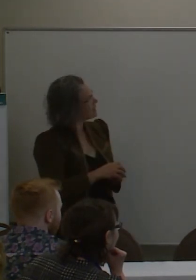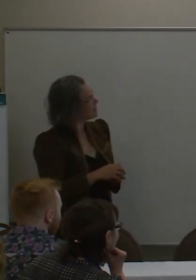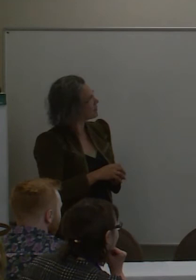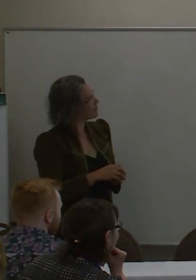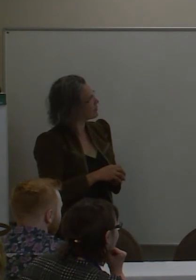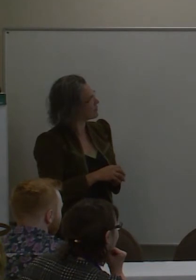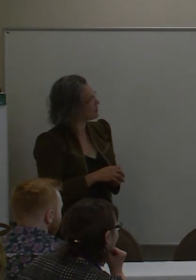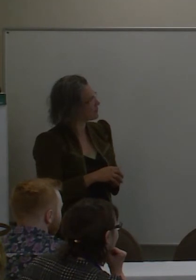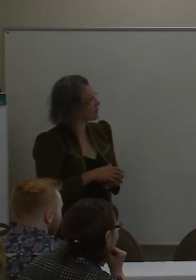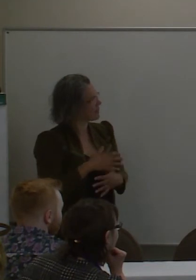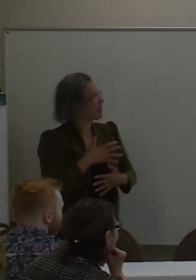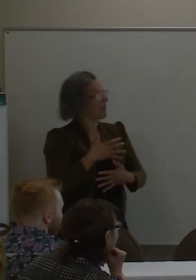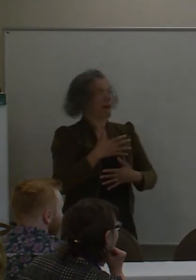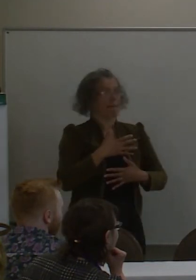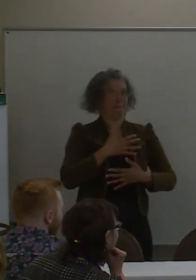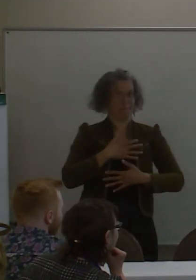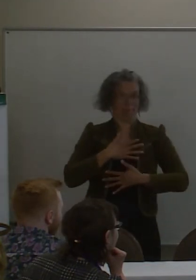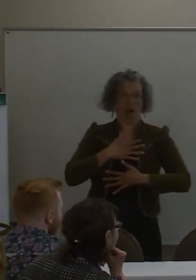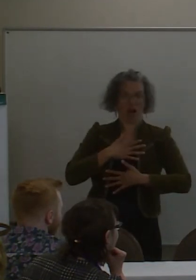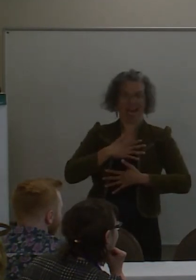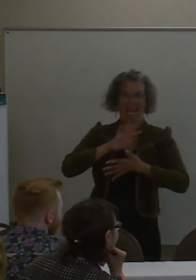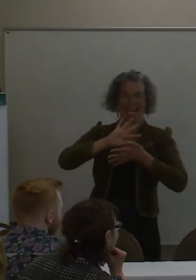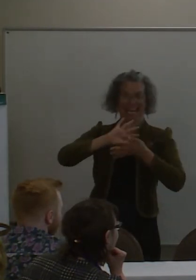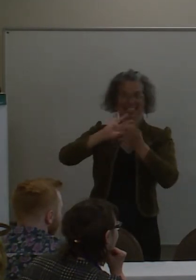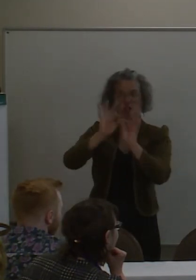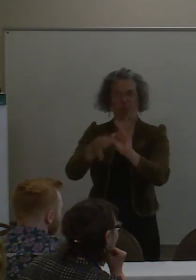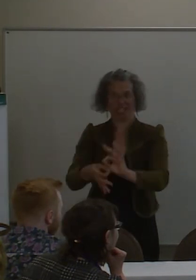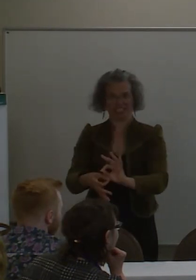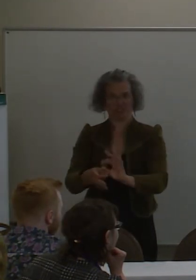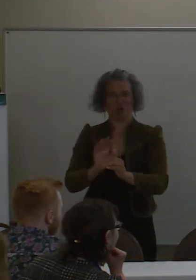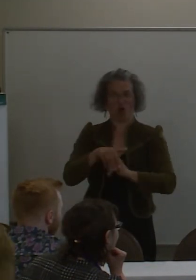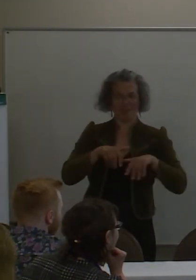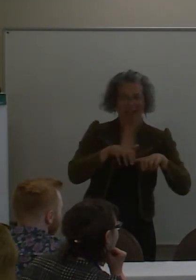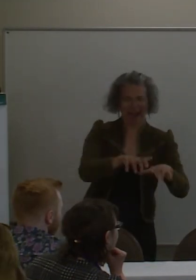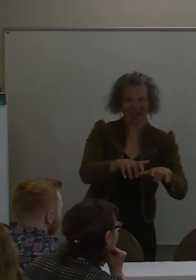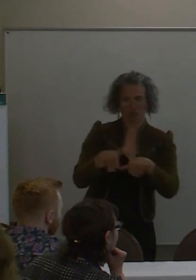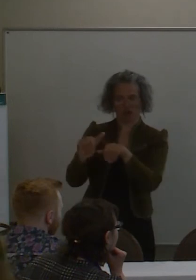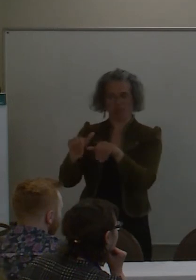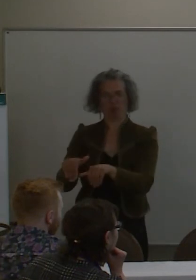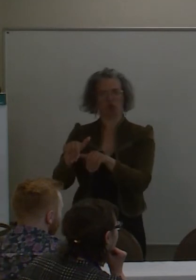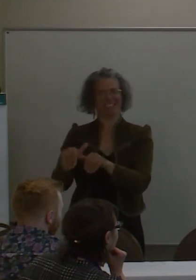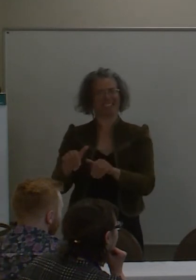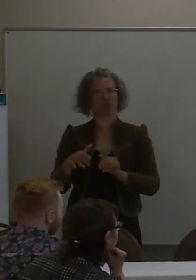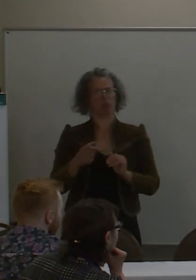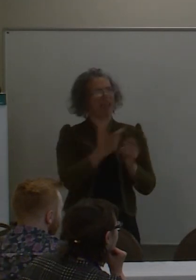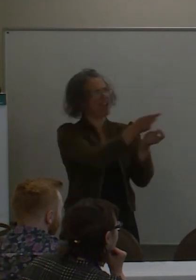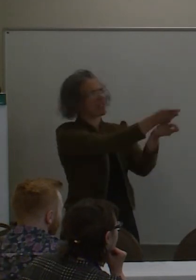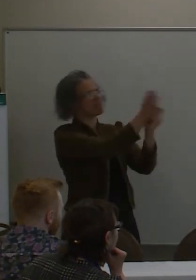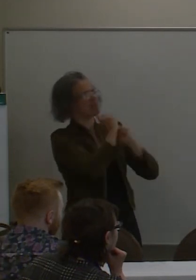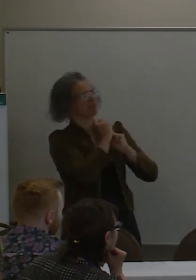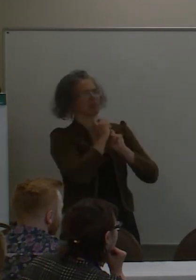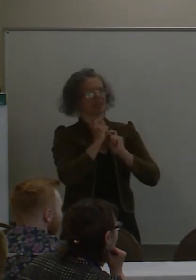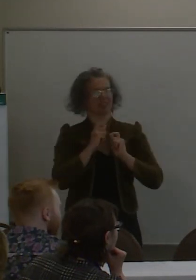this is my interpretation of archives and museums have that mandate of preservation and retention that